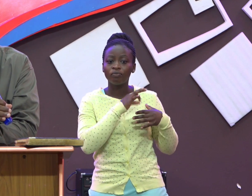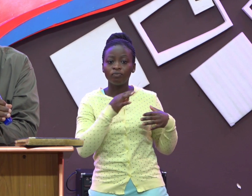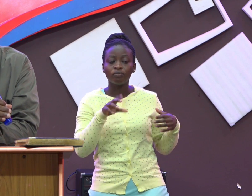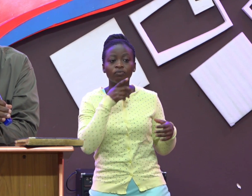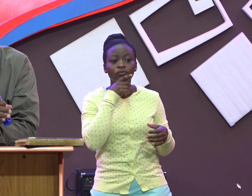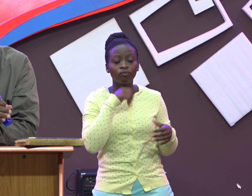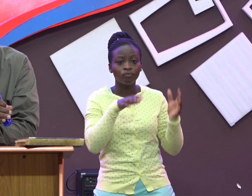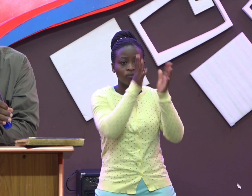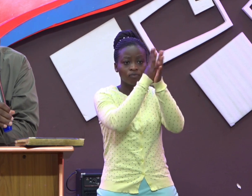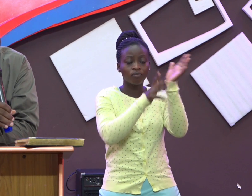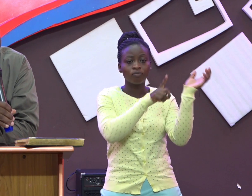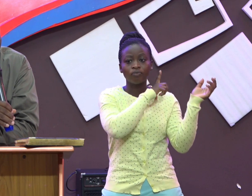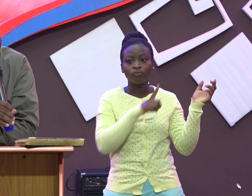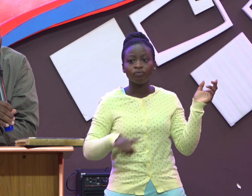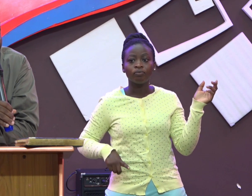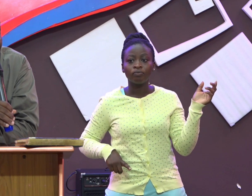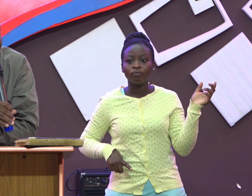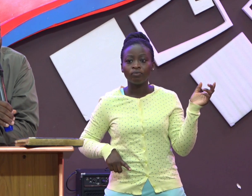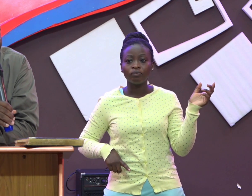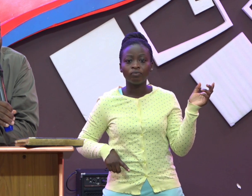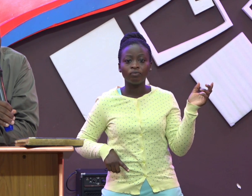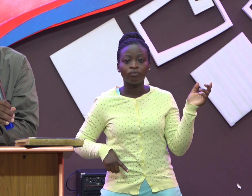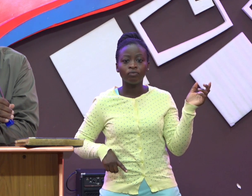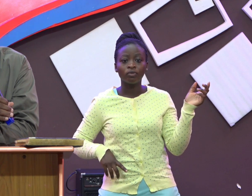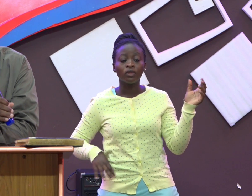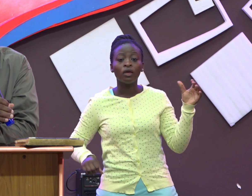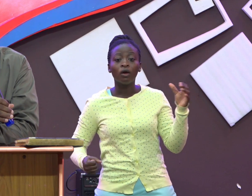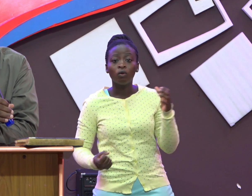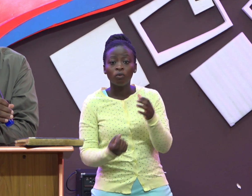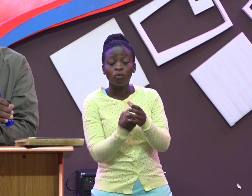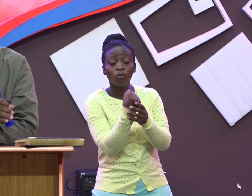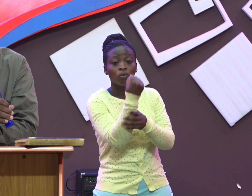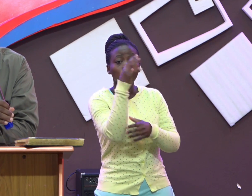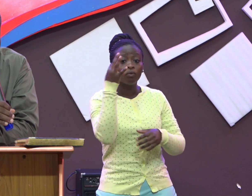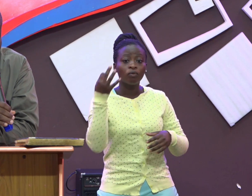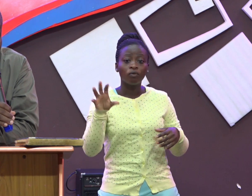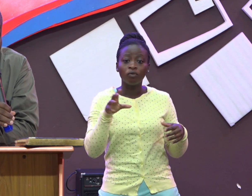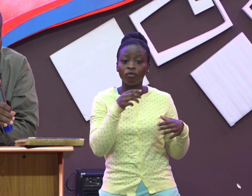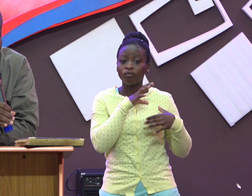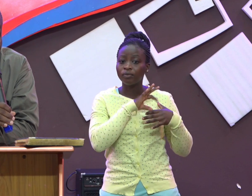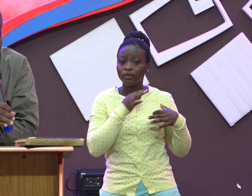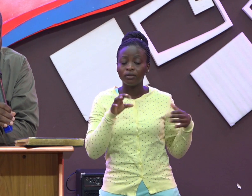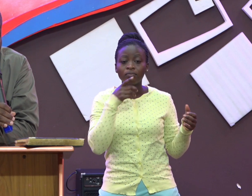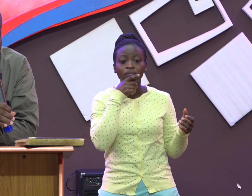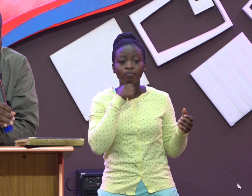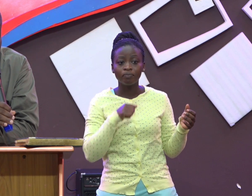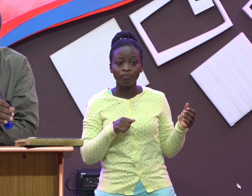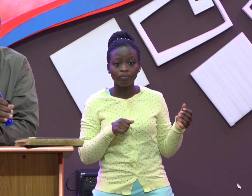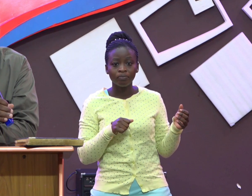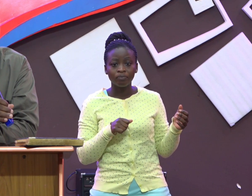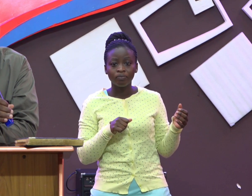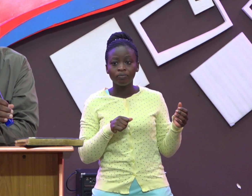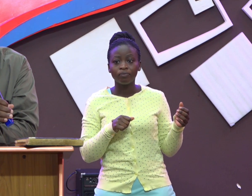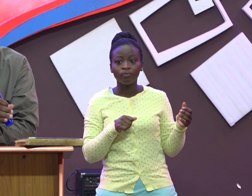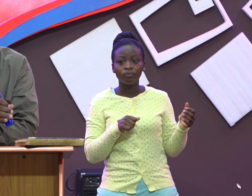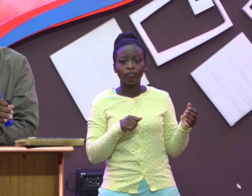nnyo. Praise the Lord. Okukulaakulana okw'omuntu w'omunda. The development of the inner man. Omuntu